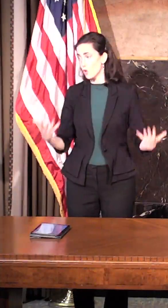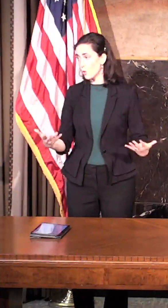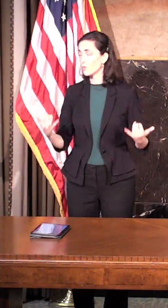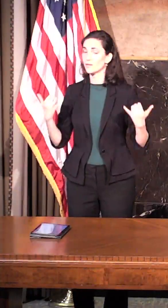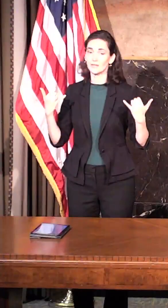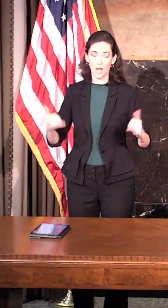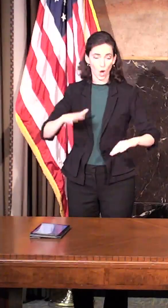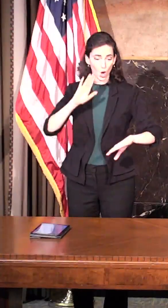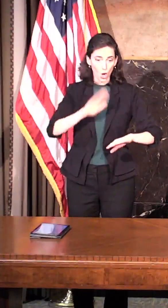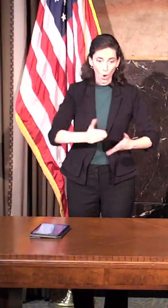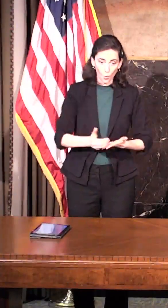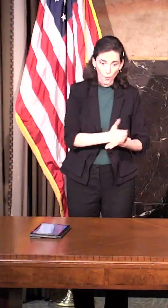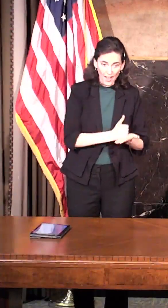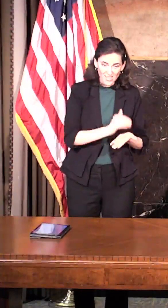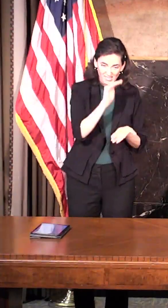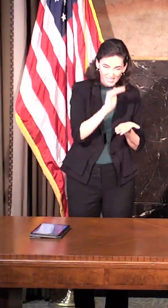low